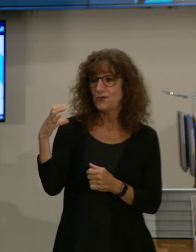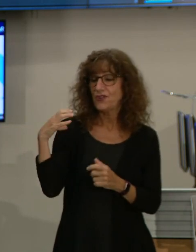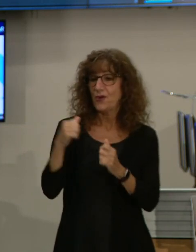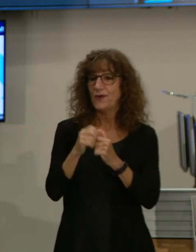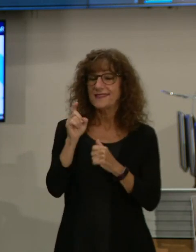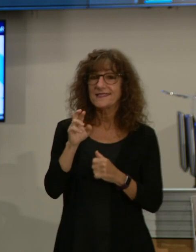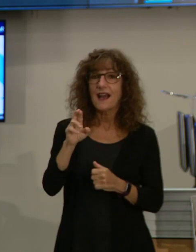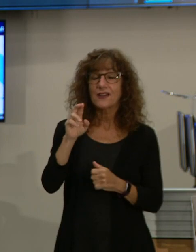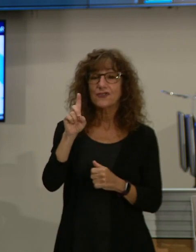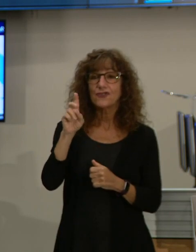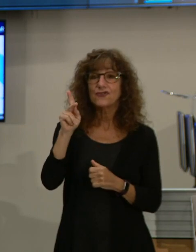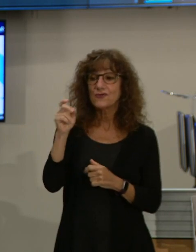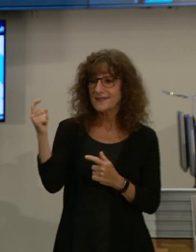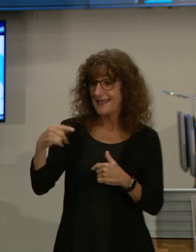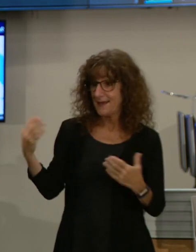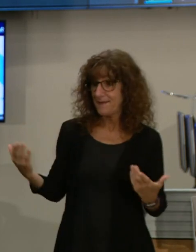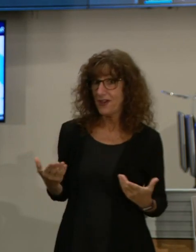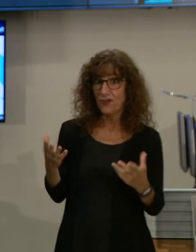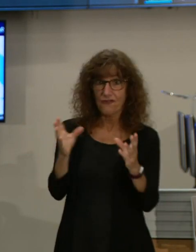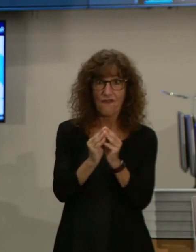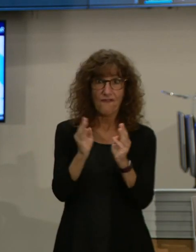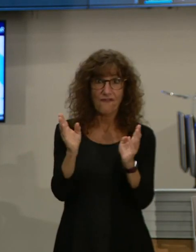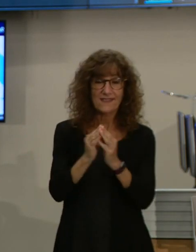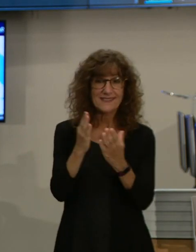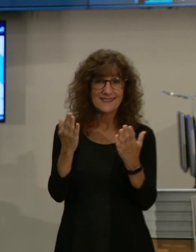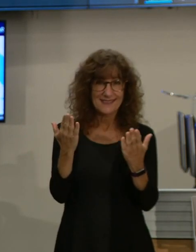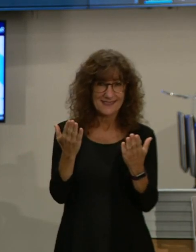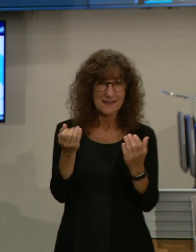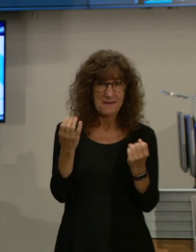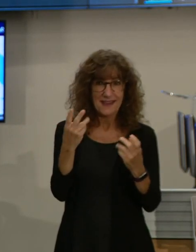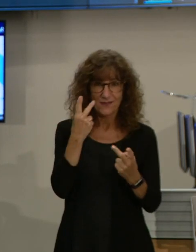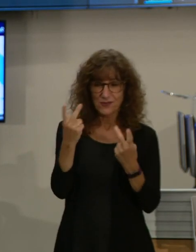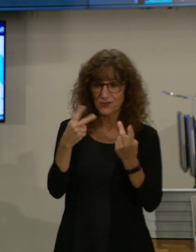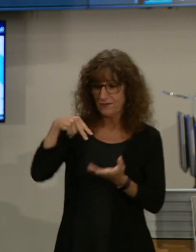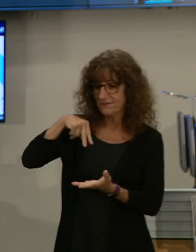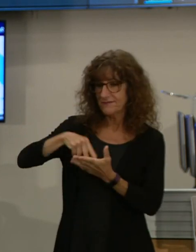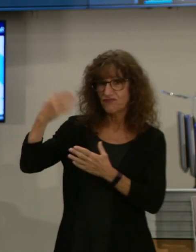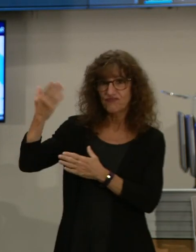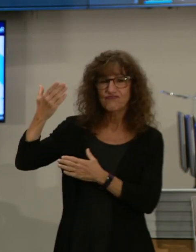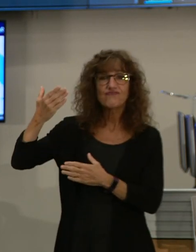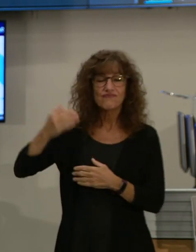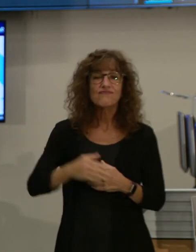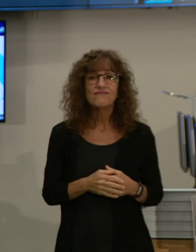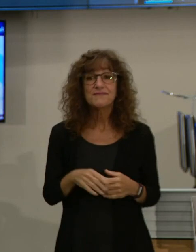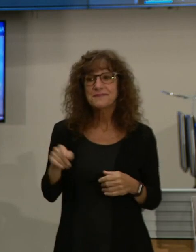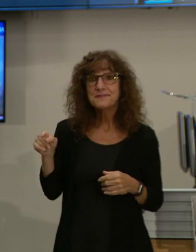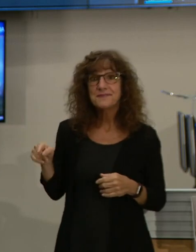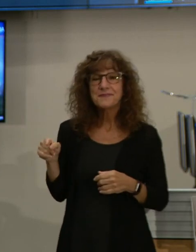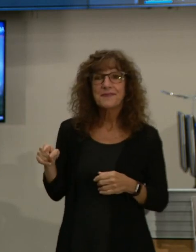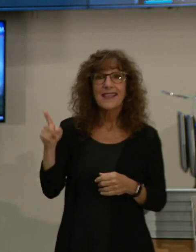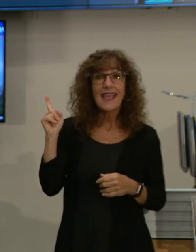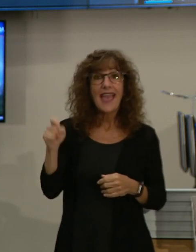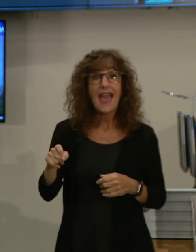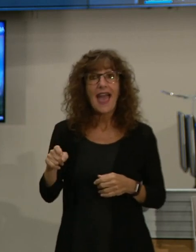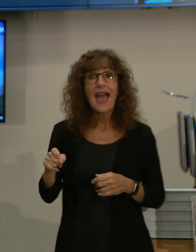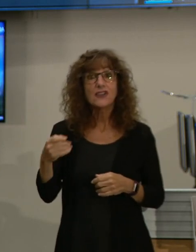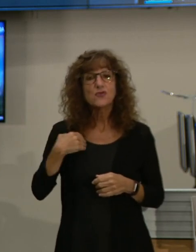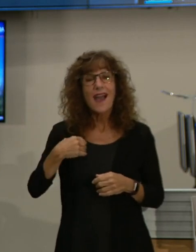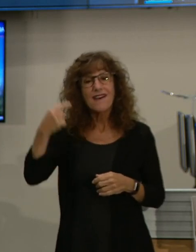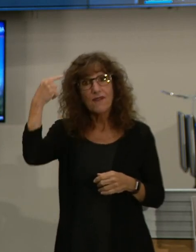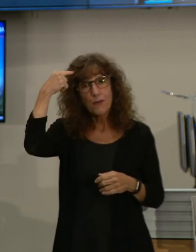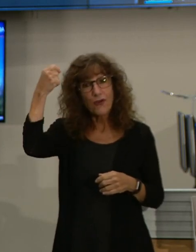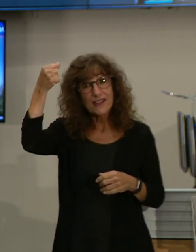Dukes, came here at this press conference. Many of you saw him standing at this lectern talking, and he had to submit to brain